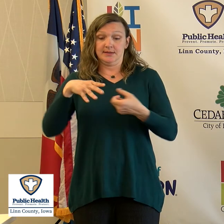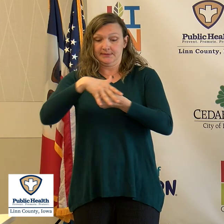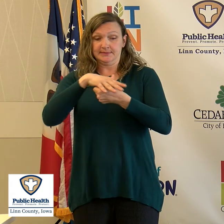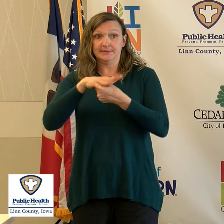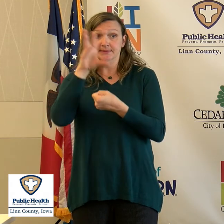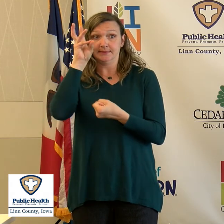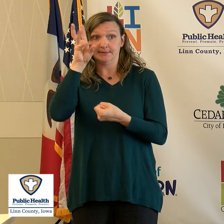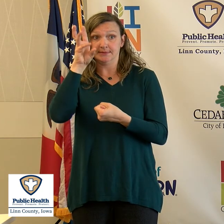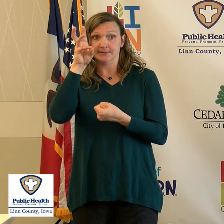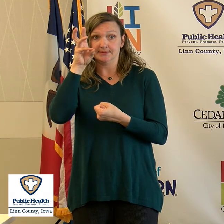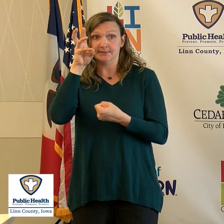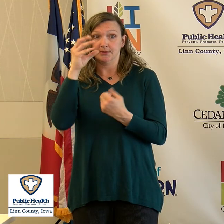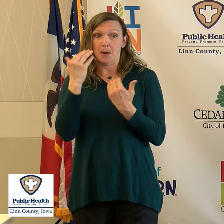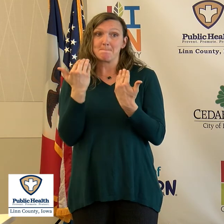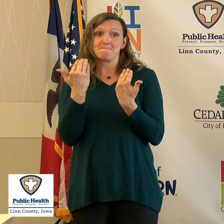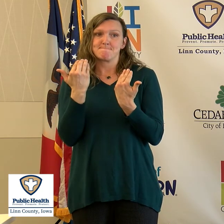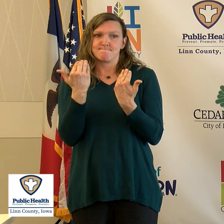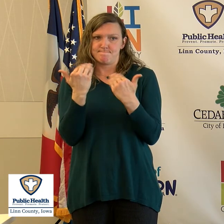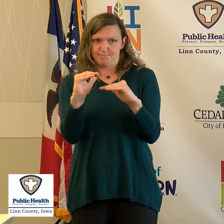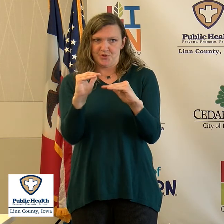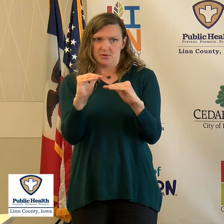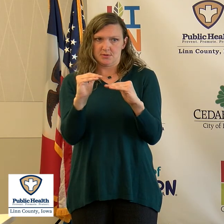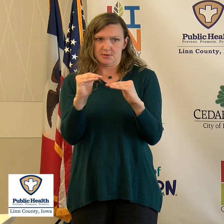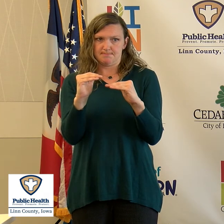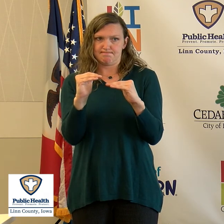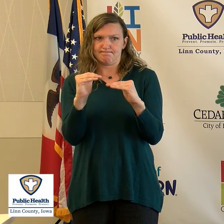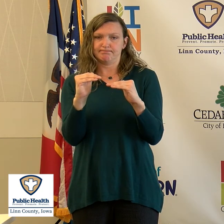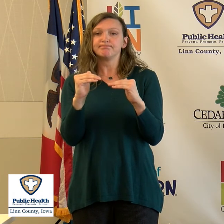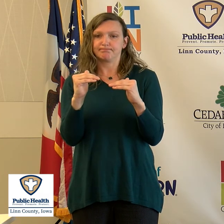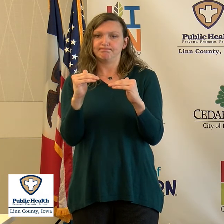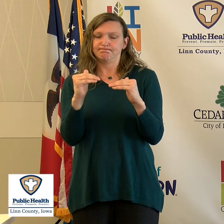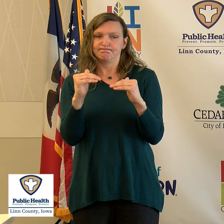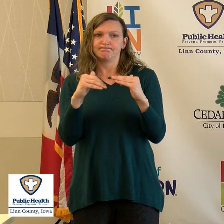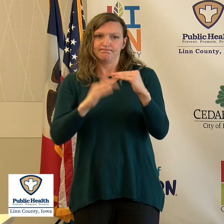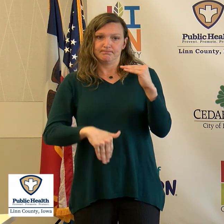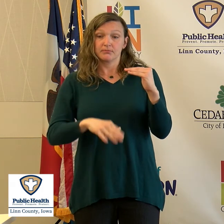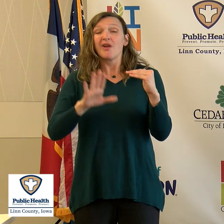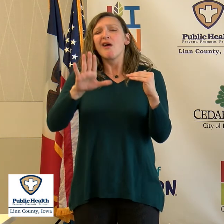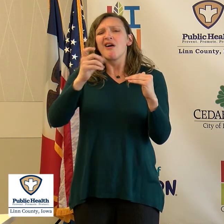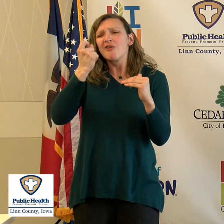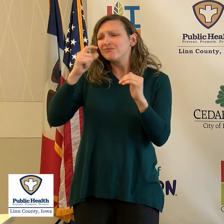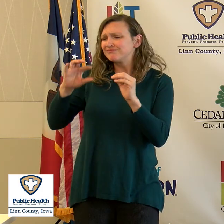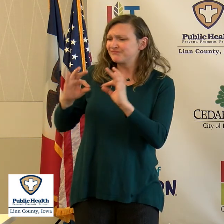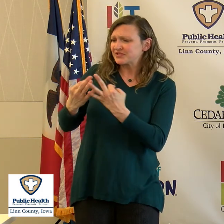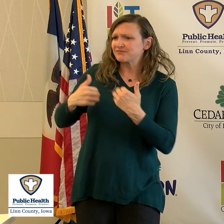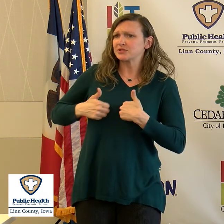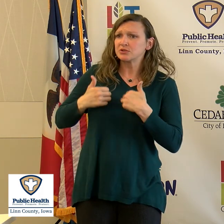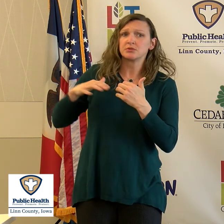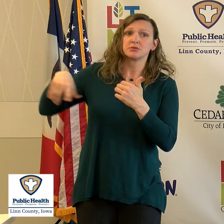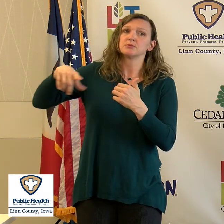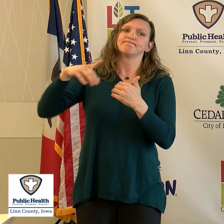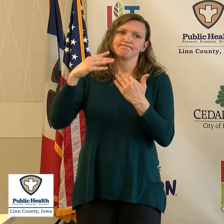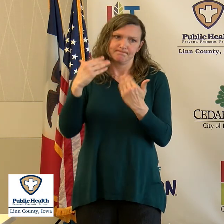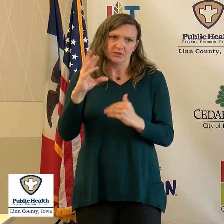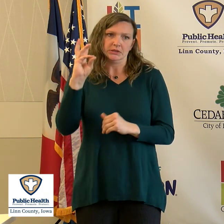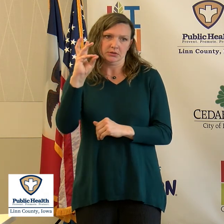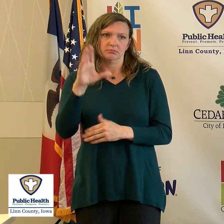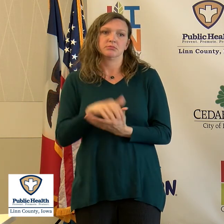only people who live together in the same household. It continues to limit